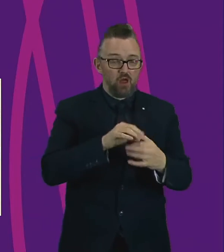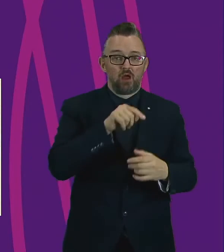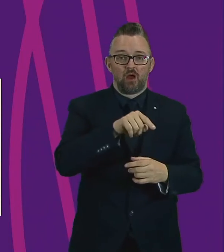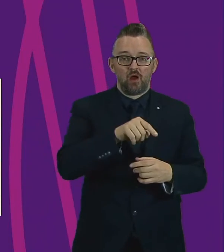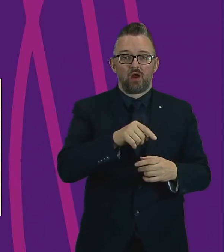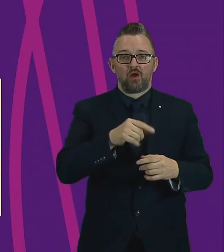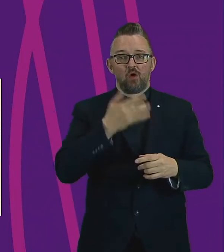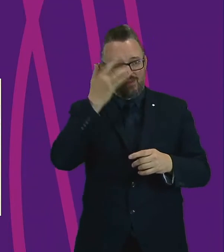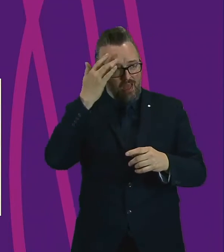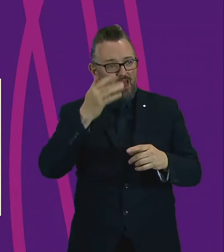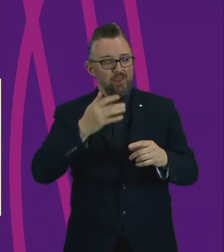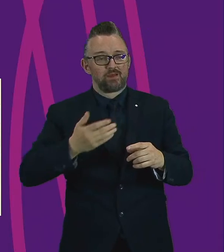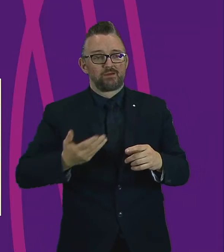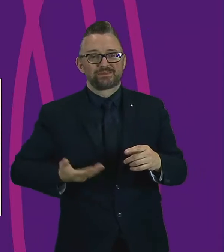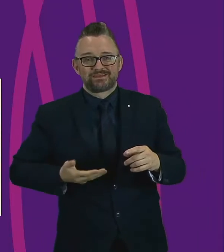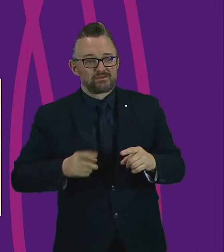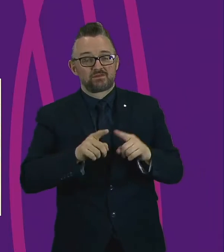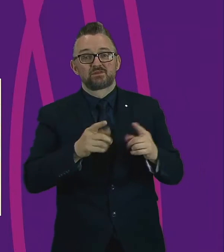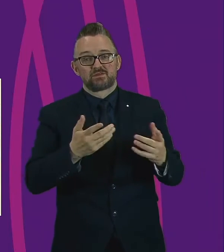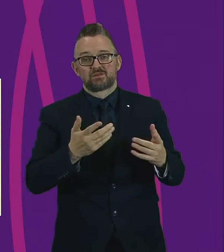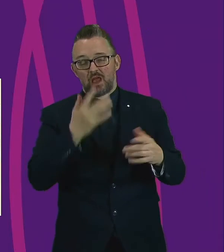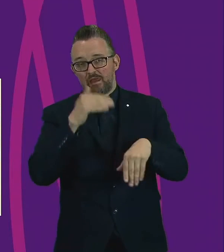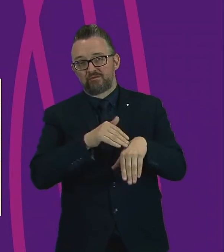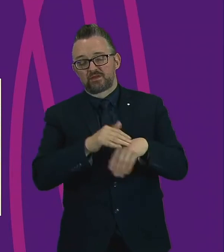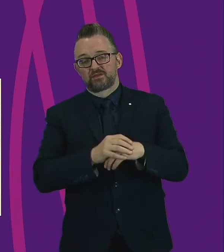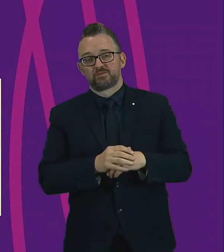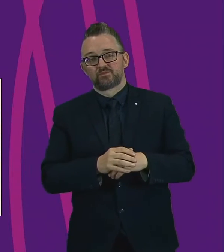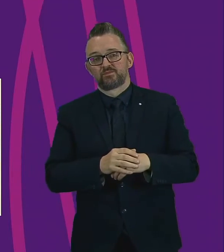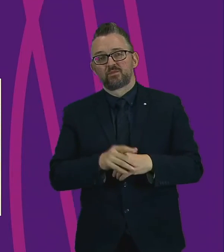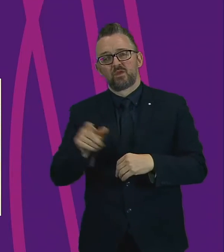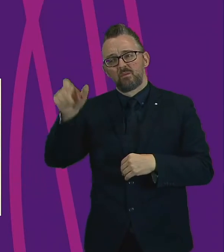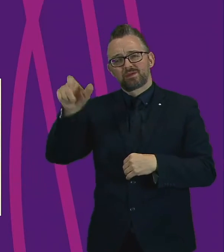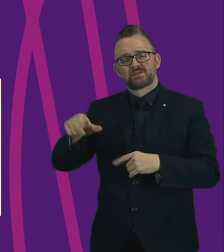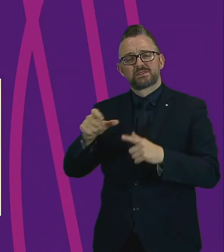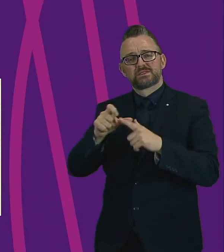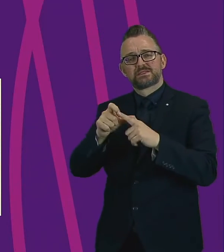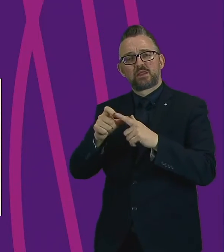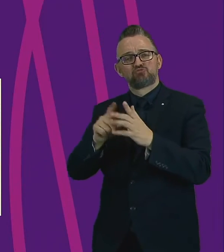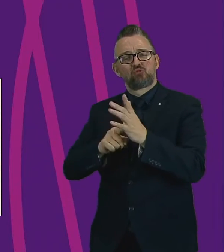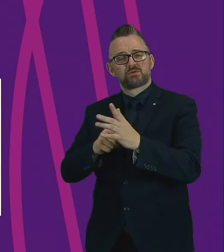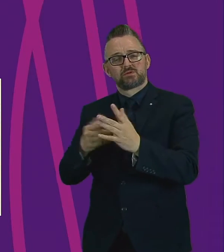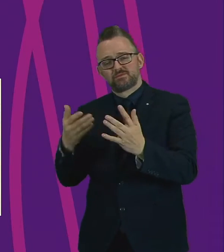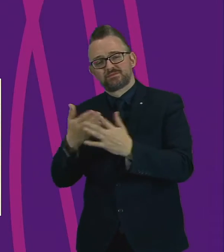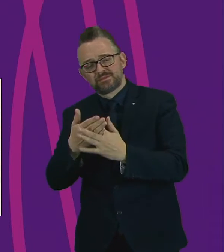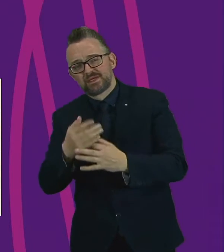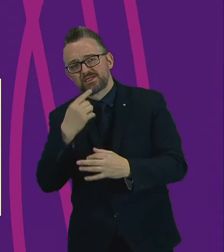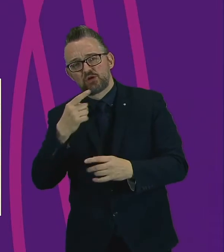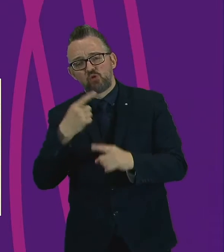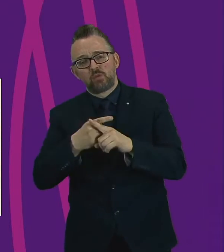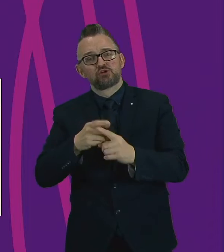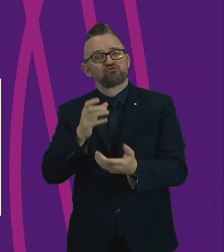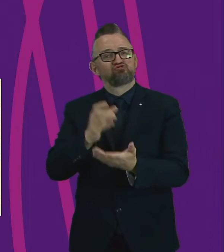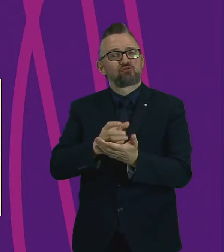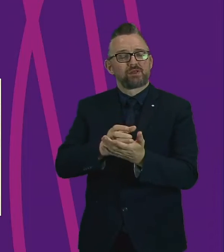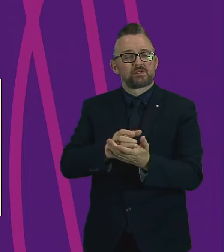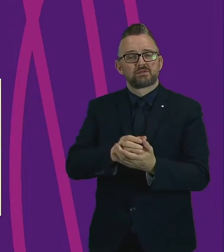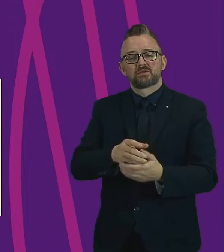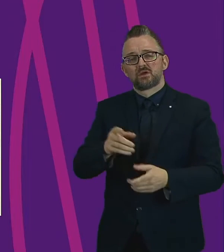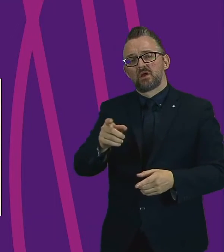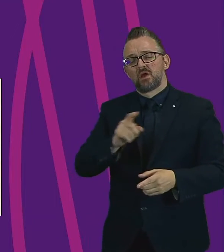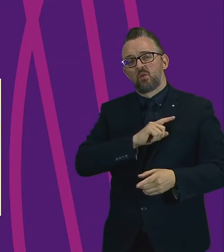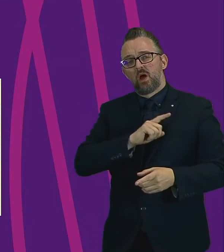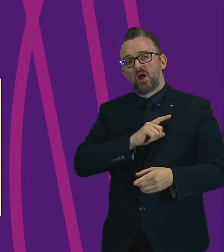supply chains. Daniel Johnston intervened and talked about charities and the need to support them. A lot of the burden of response